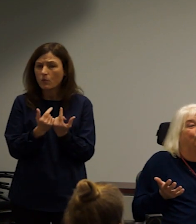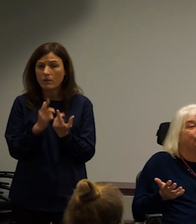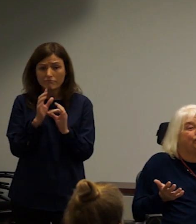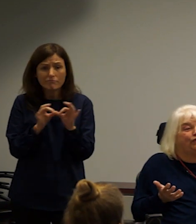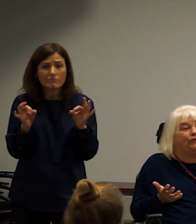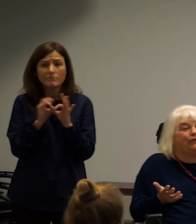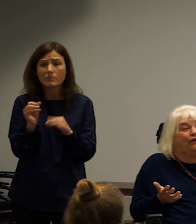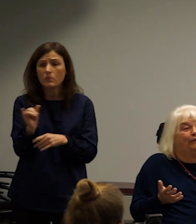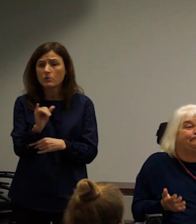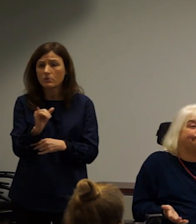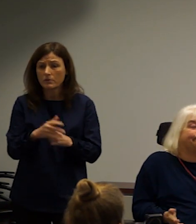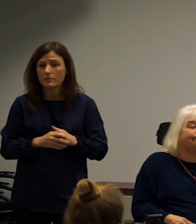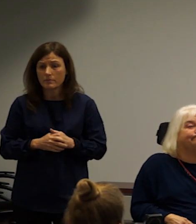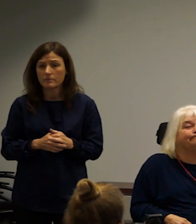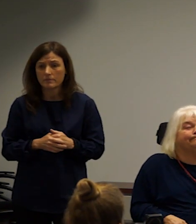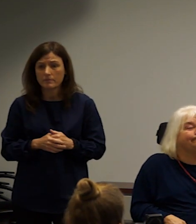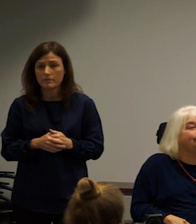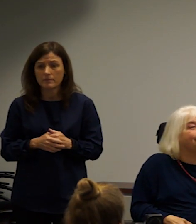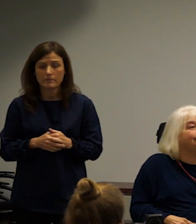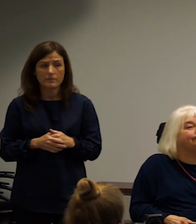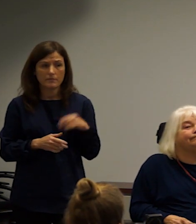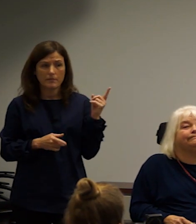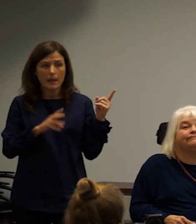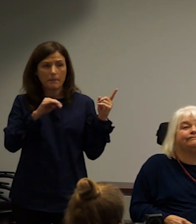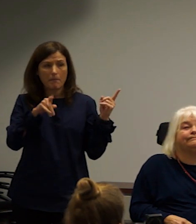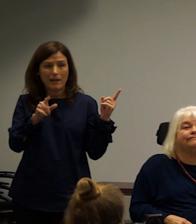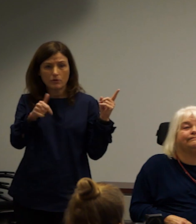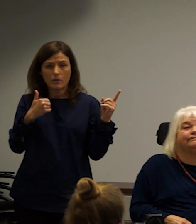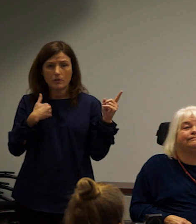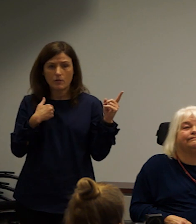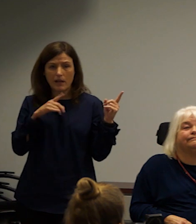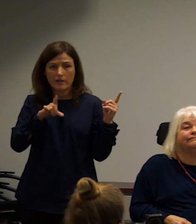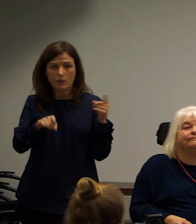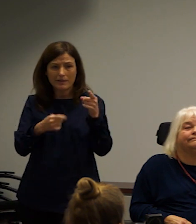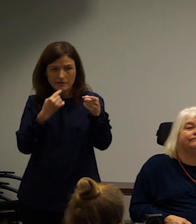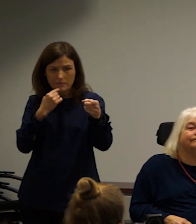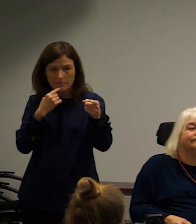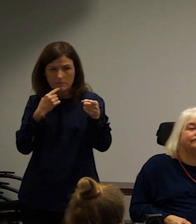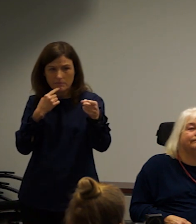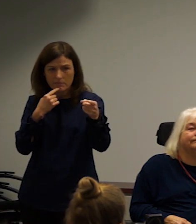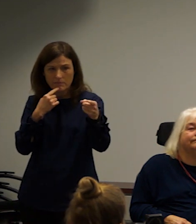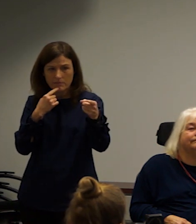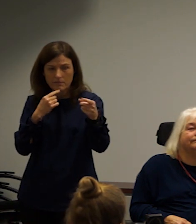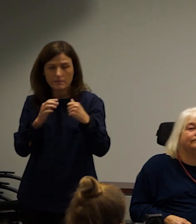that's important too, Mm-hmm. Mike, did you have a question? Well, I was going to say,